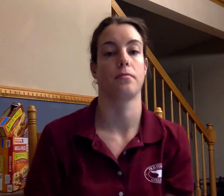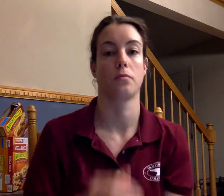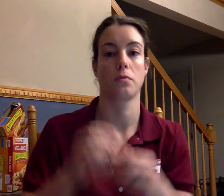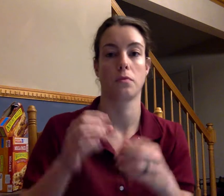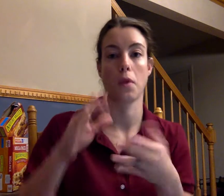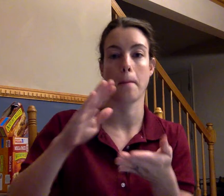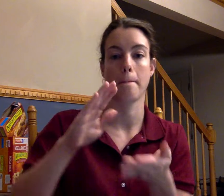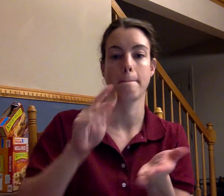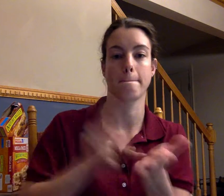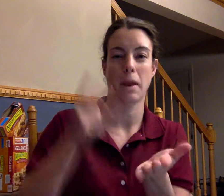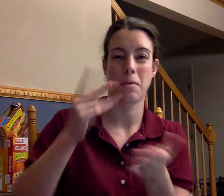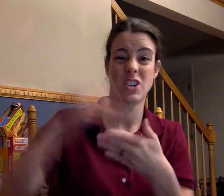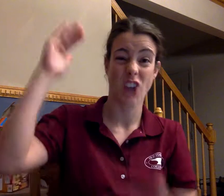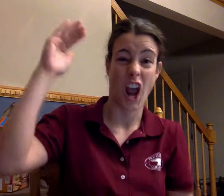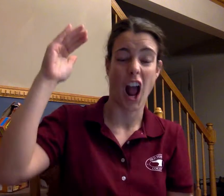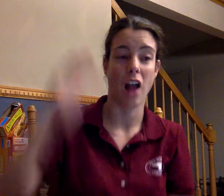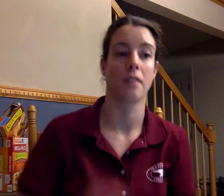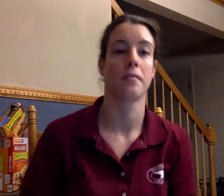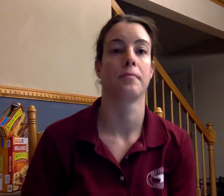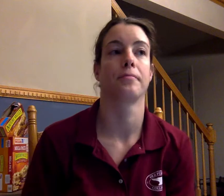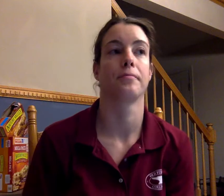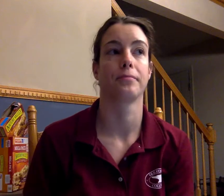The spaces are left for the photos, which will be added later.